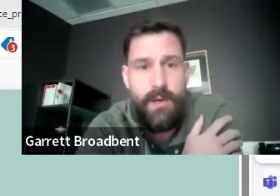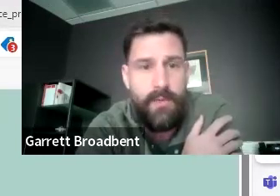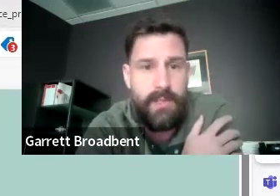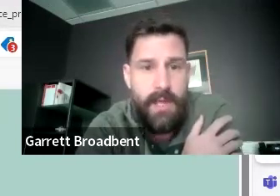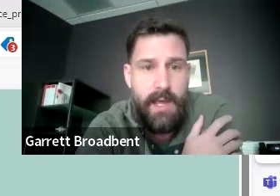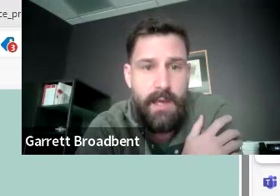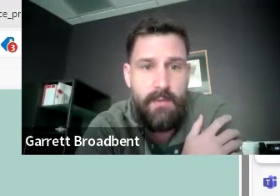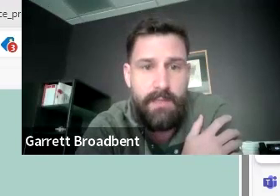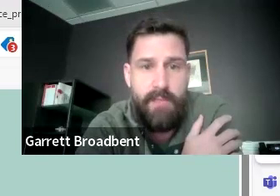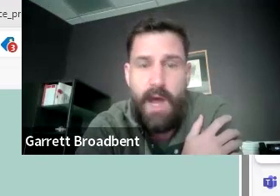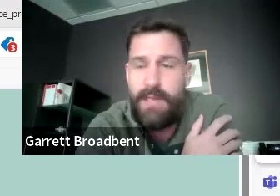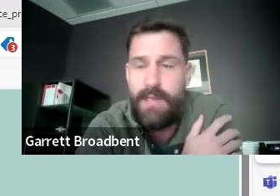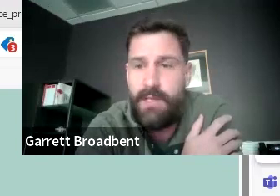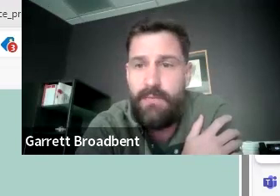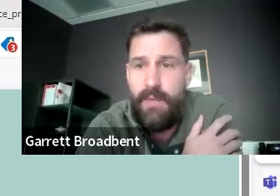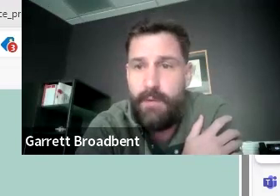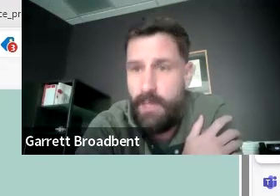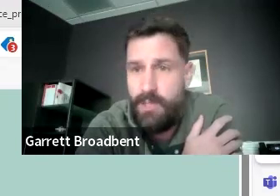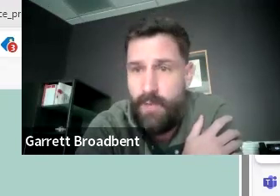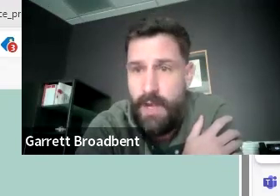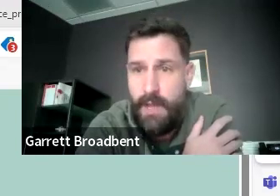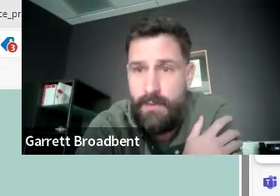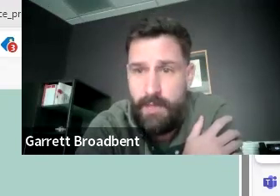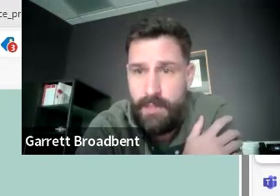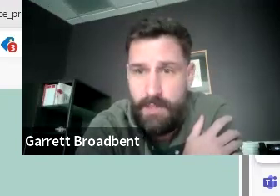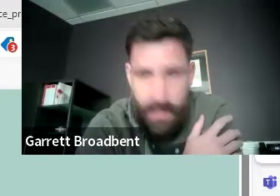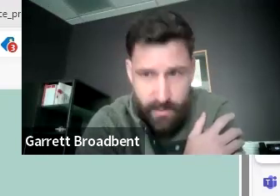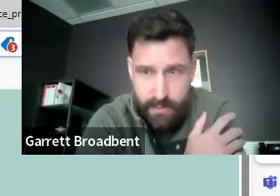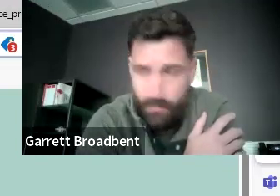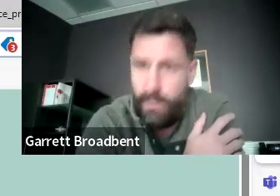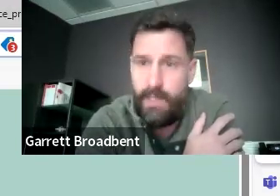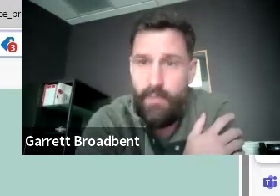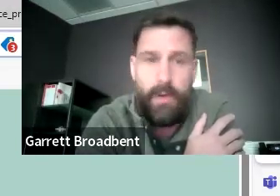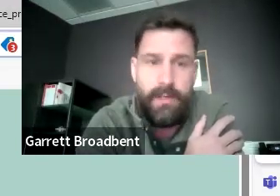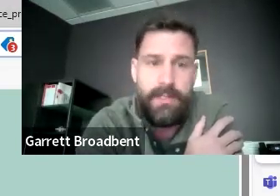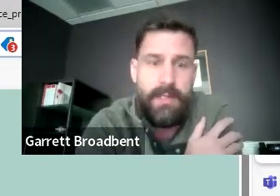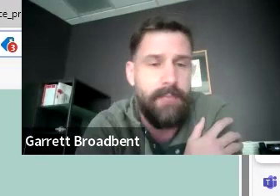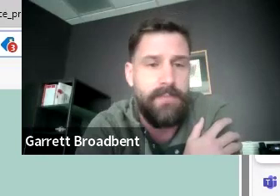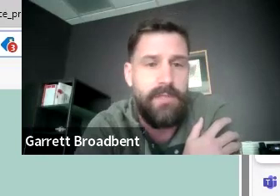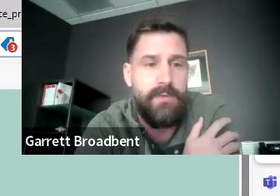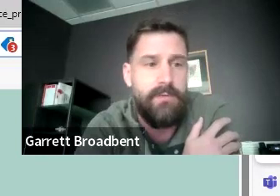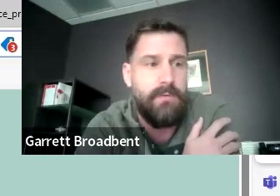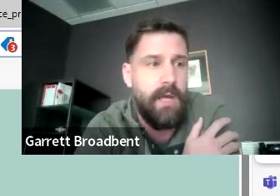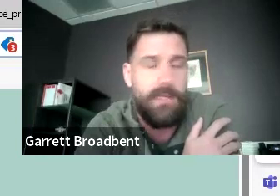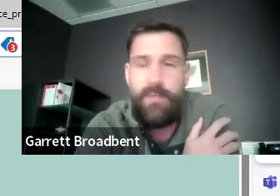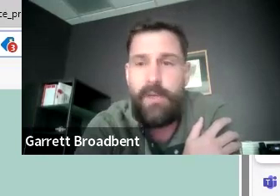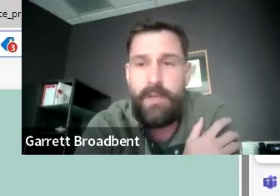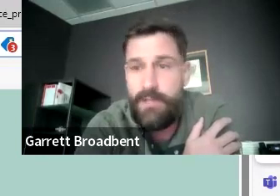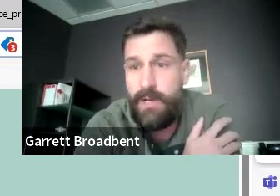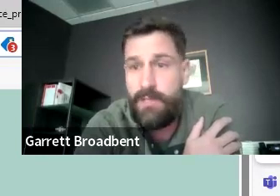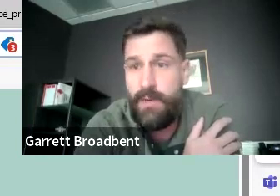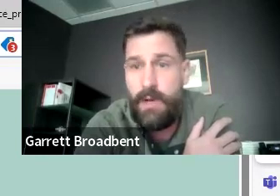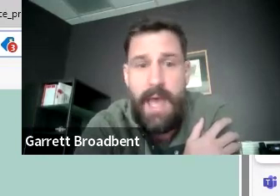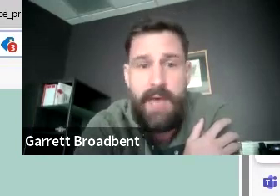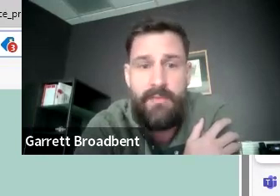want to know what's positive about your relationship right now, because we think it's really important to build on the